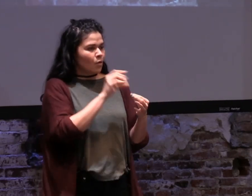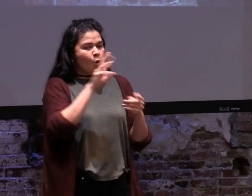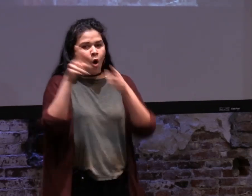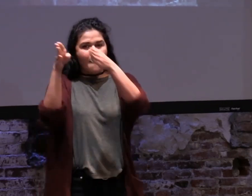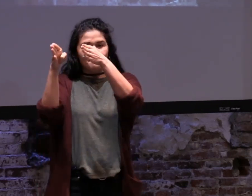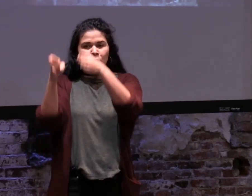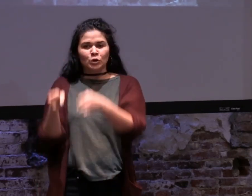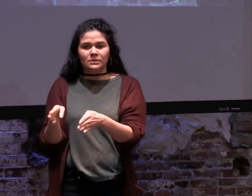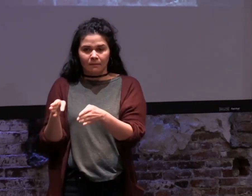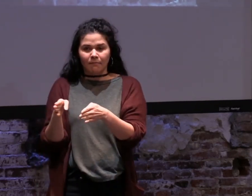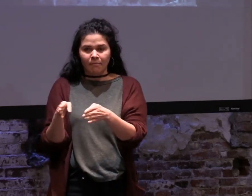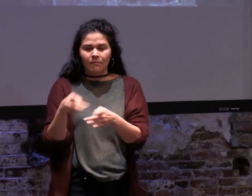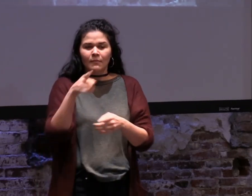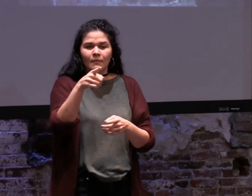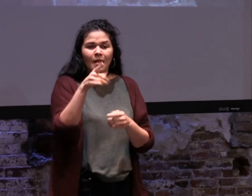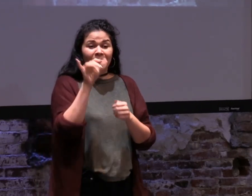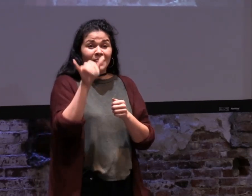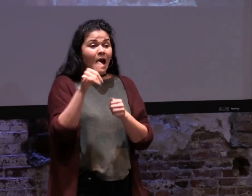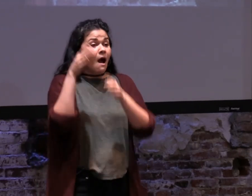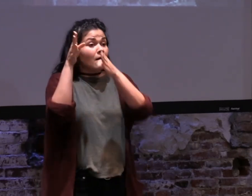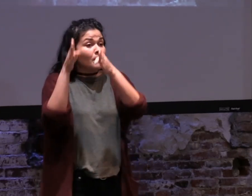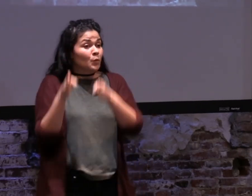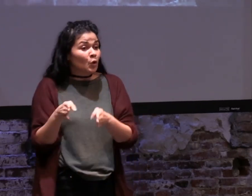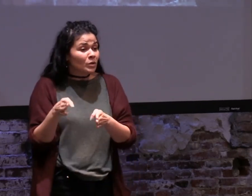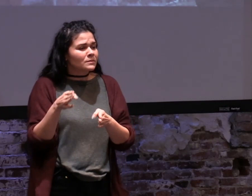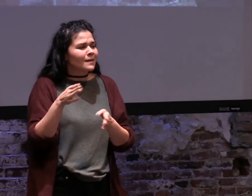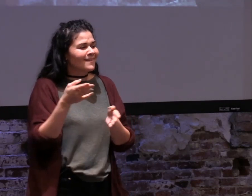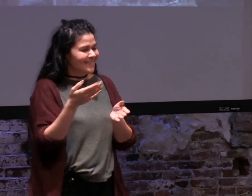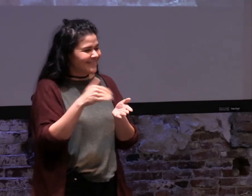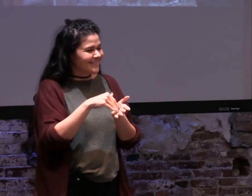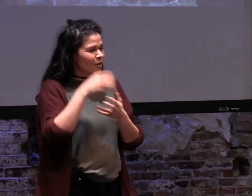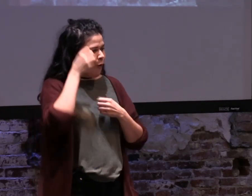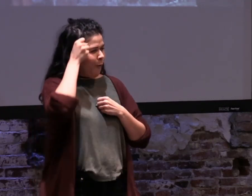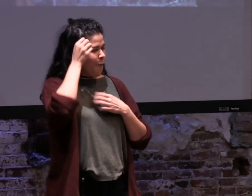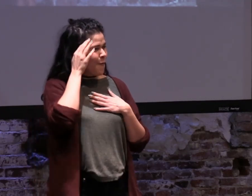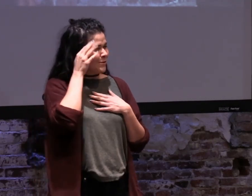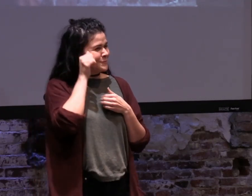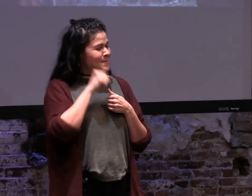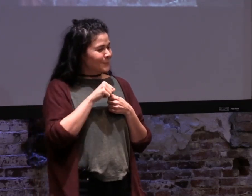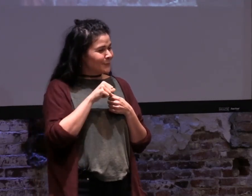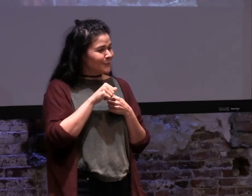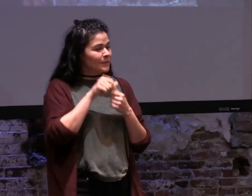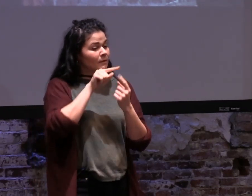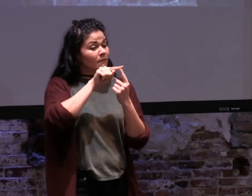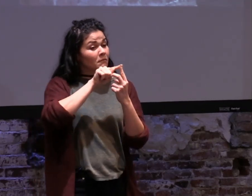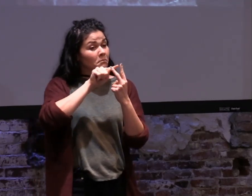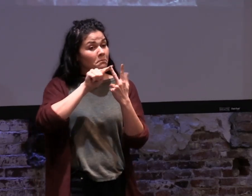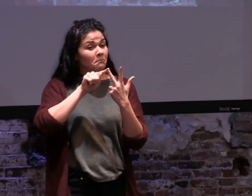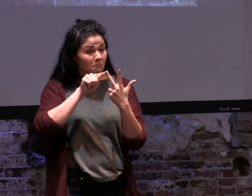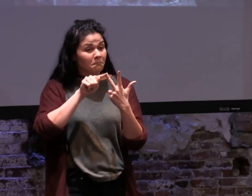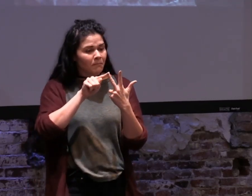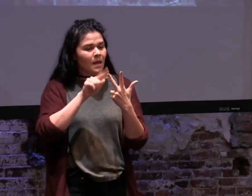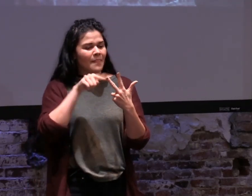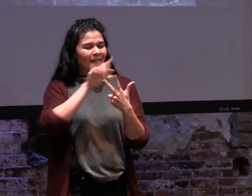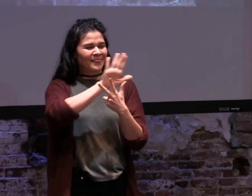Mm-hmm. So make a very conscious connection to that. Mm-hmm. And then hold on to that. Remember it.